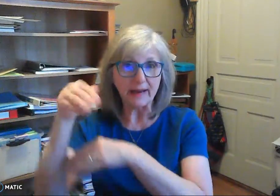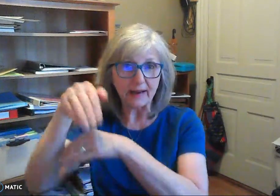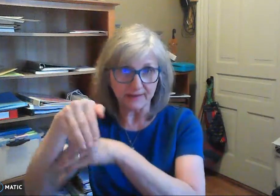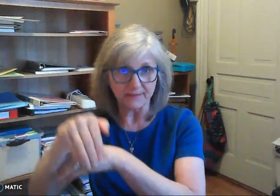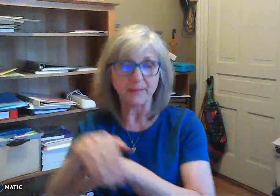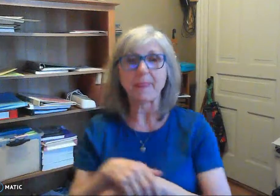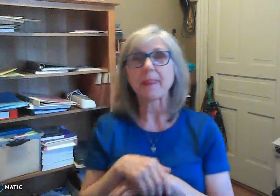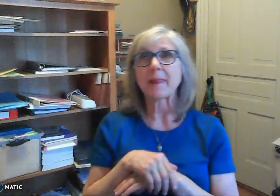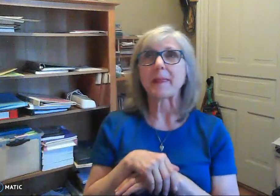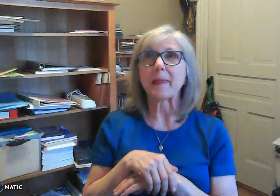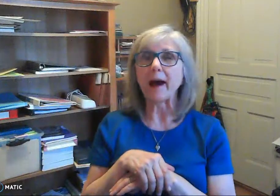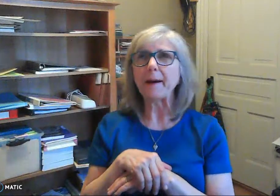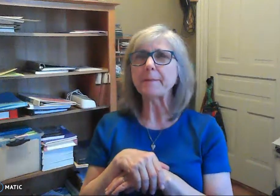night.